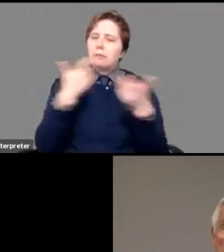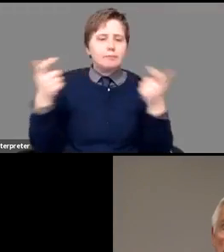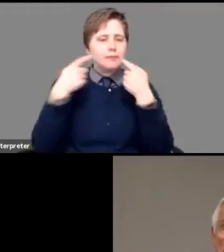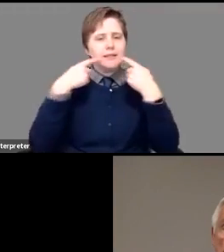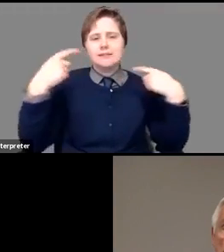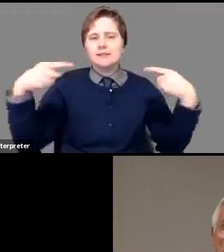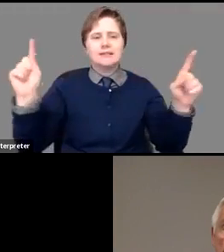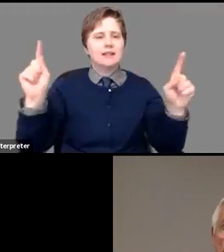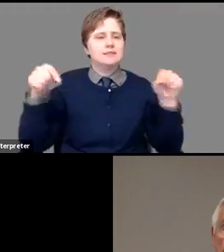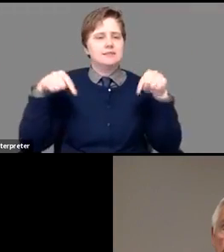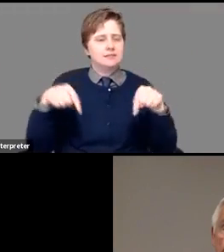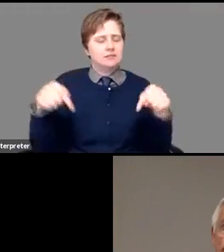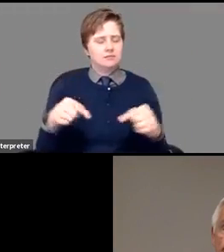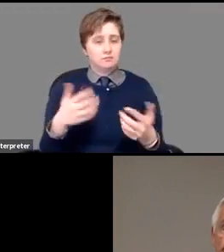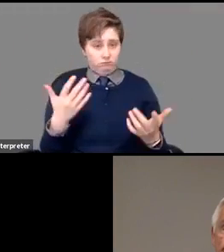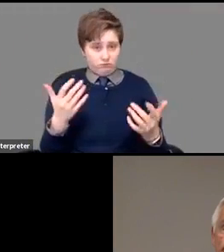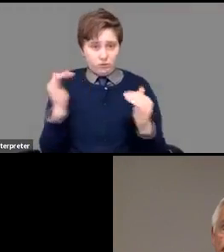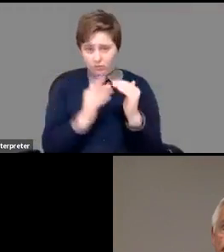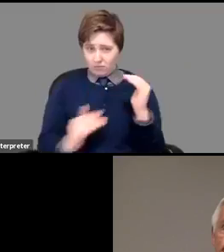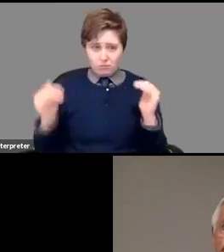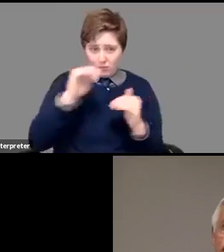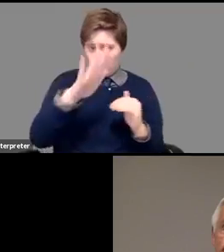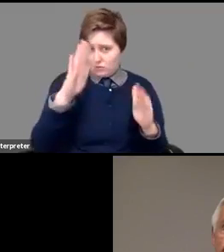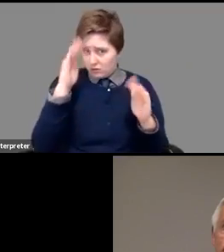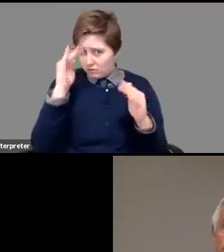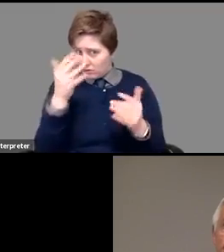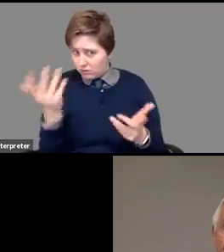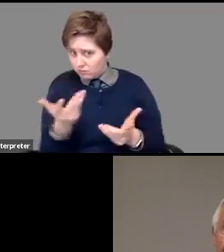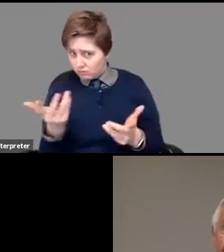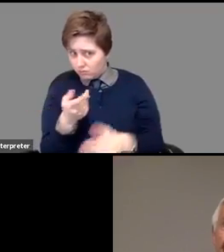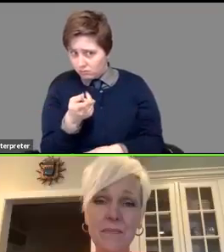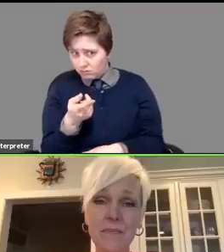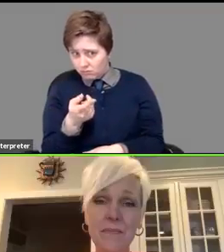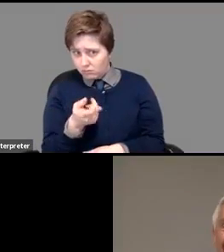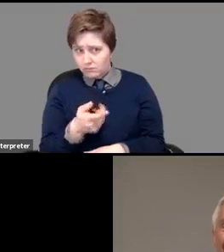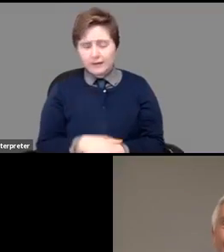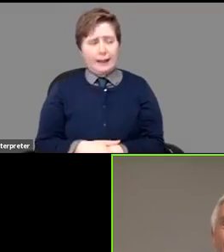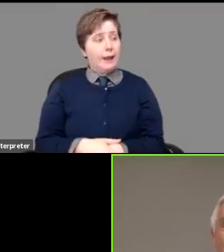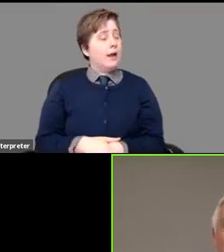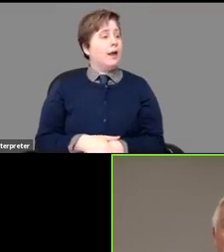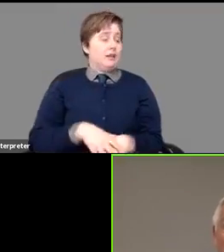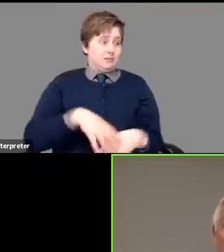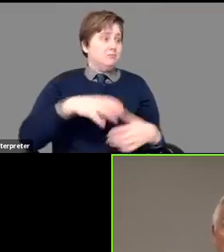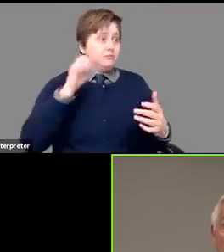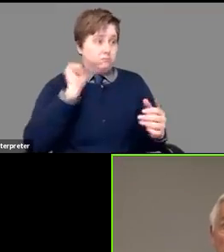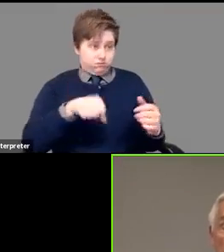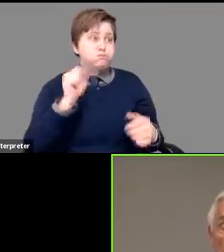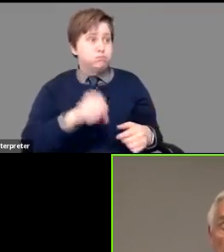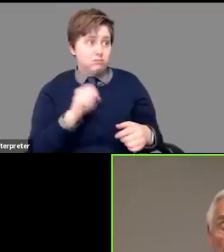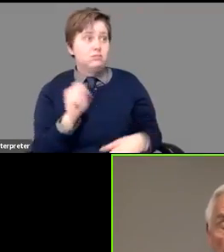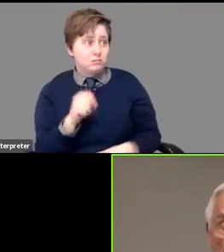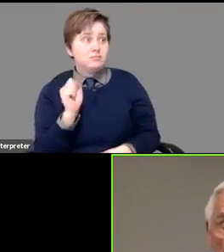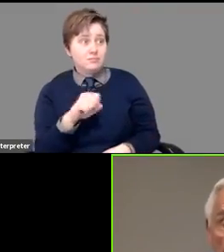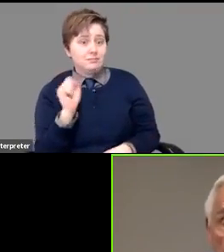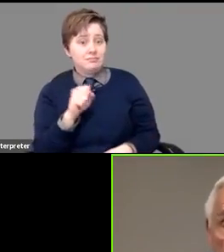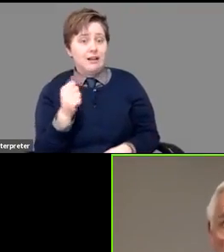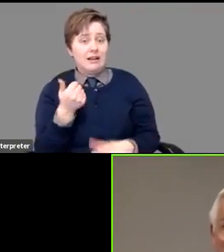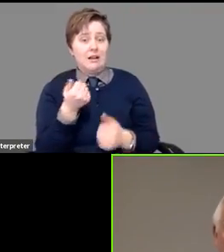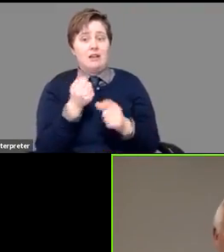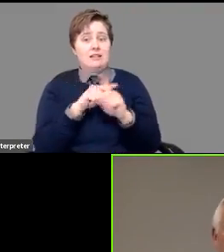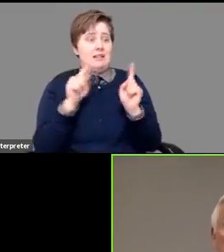Tim, has it exceeded even your expectations from the beginning? Yes, it has on a couple